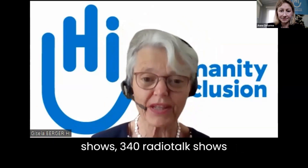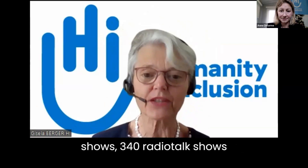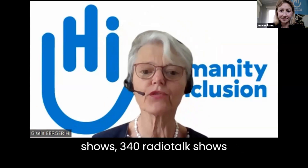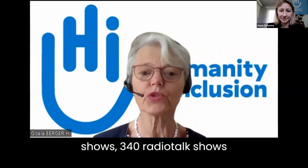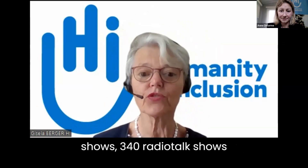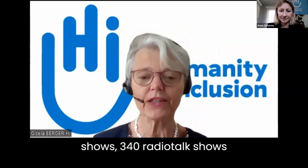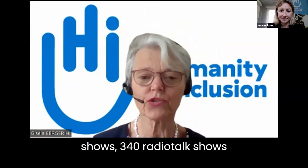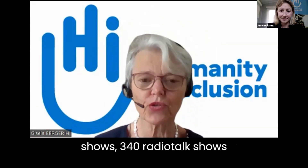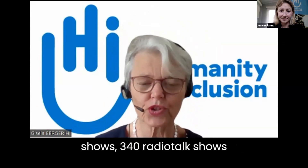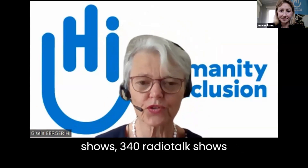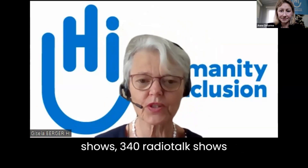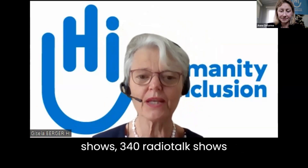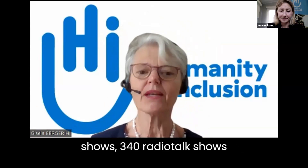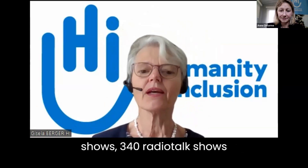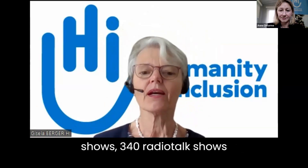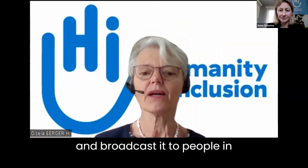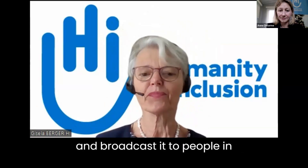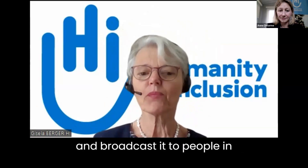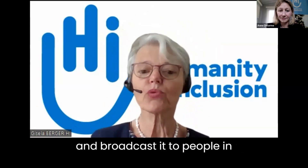shows, 340 radio talk shows,